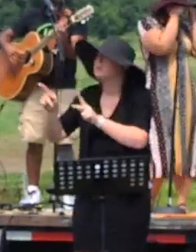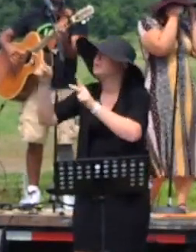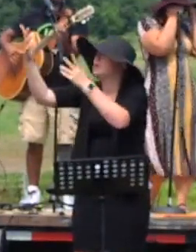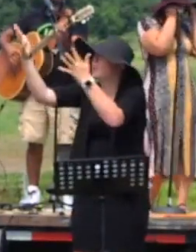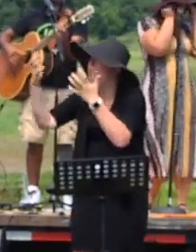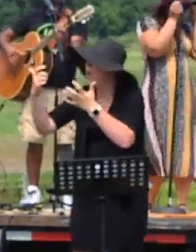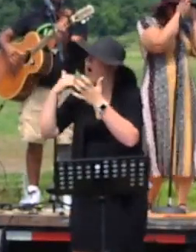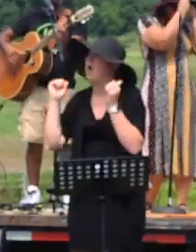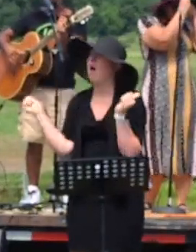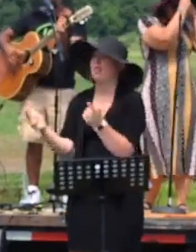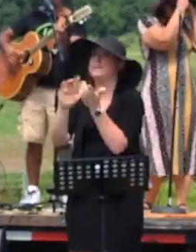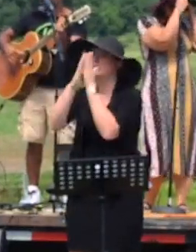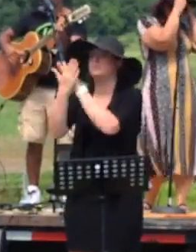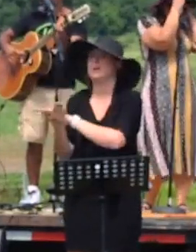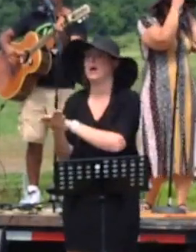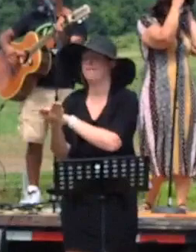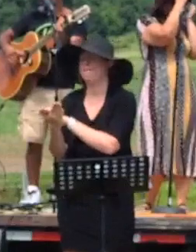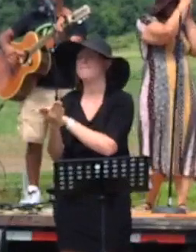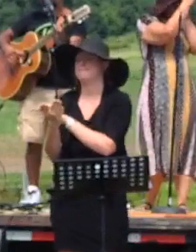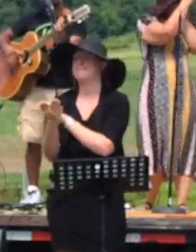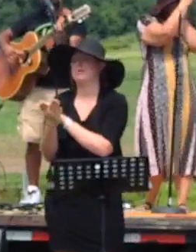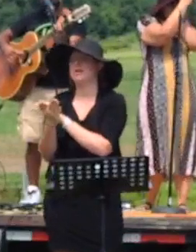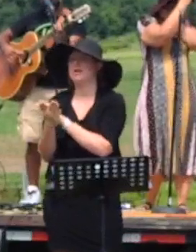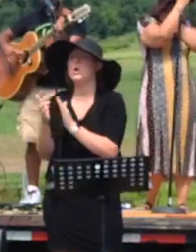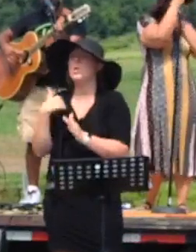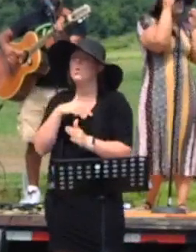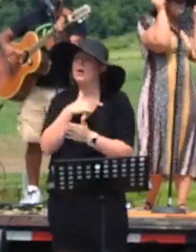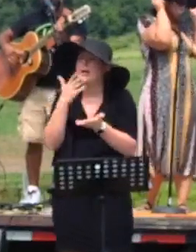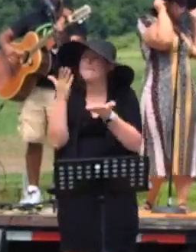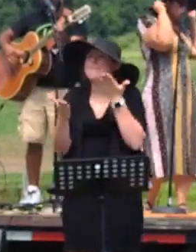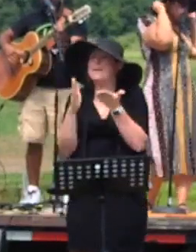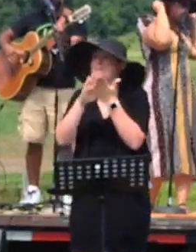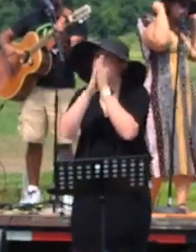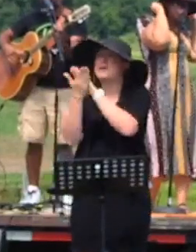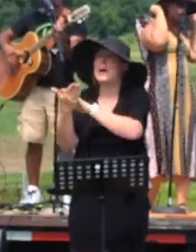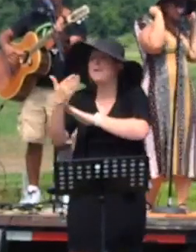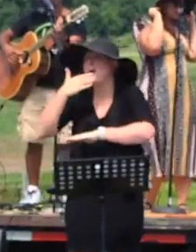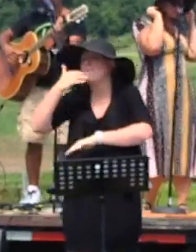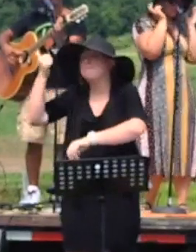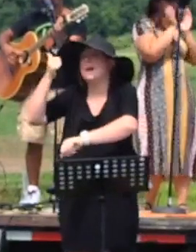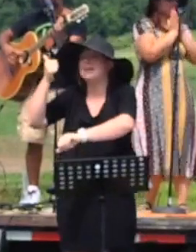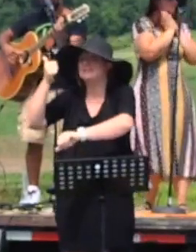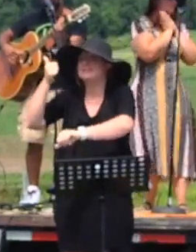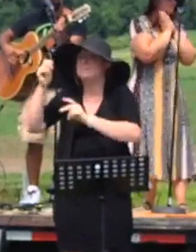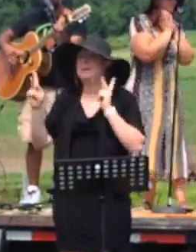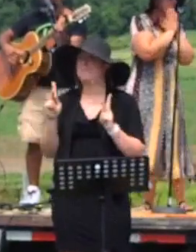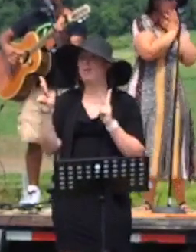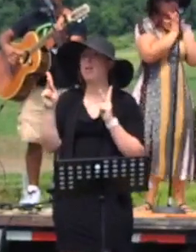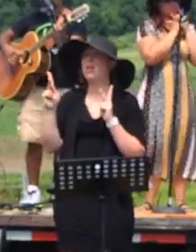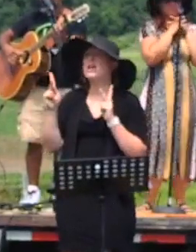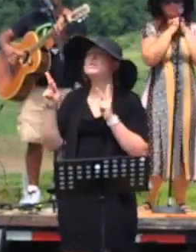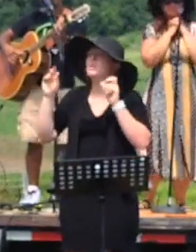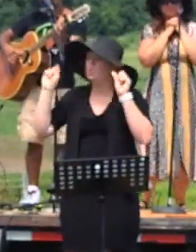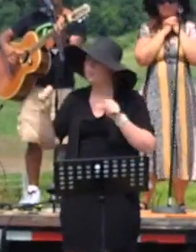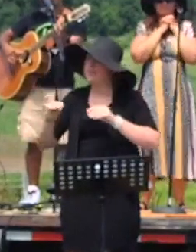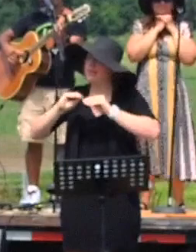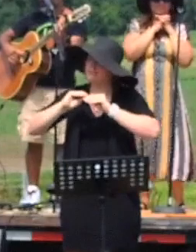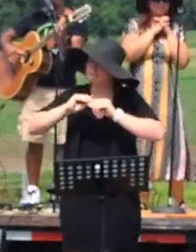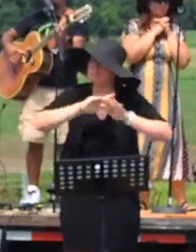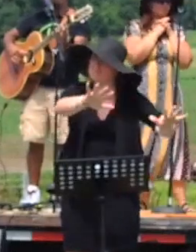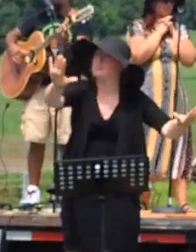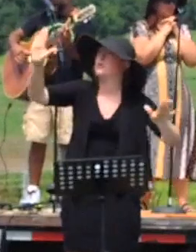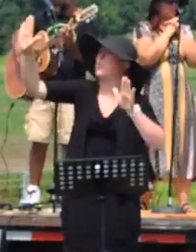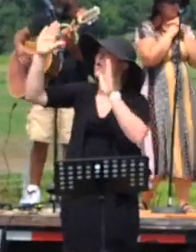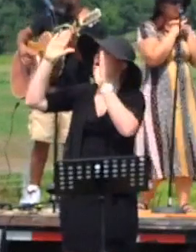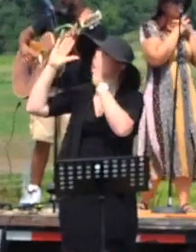to, that we may be our highest and best for the building of your kingdom here on earth. We thank